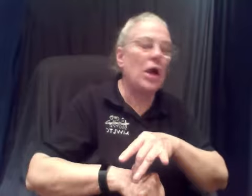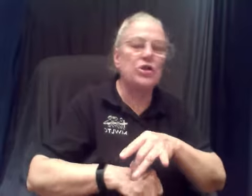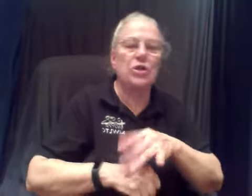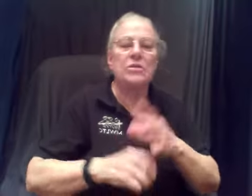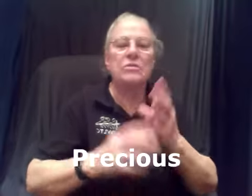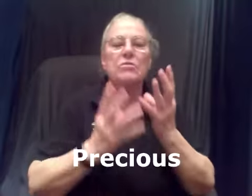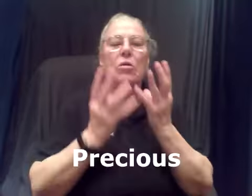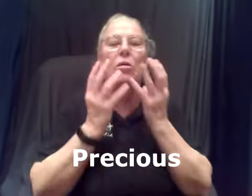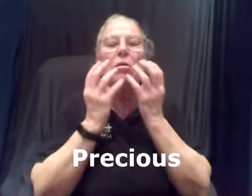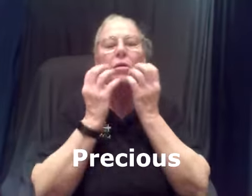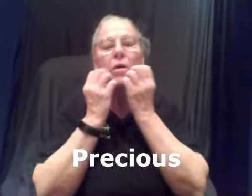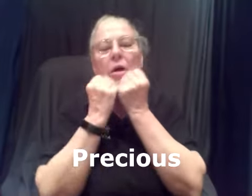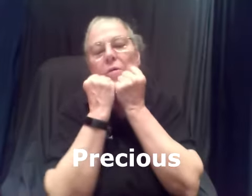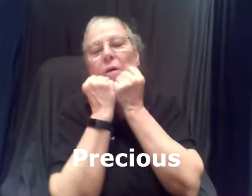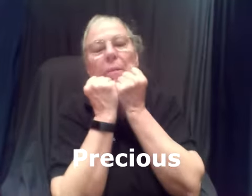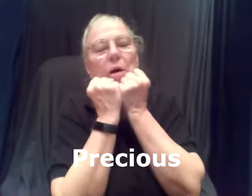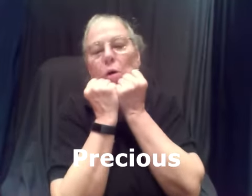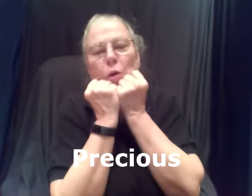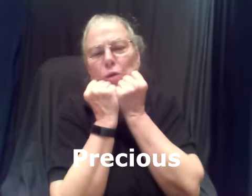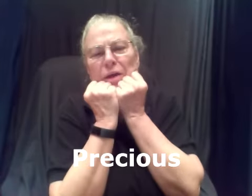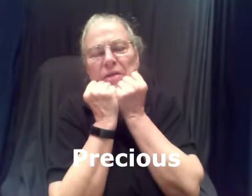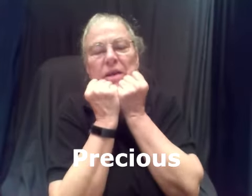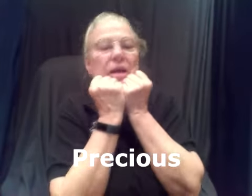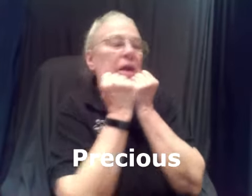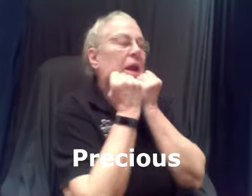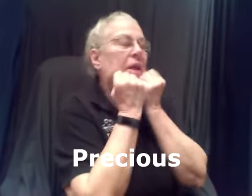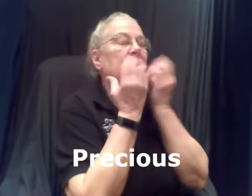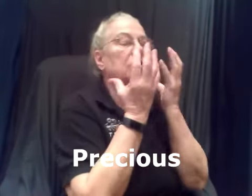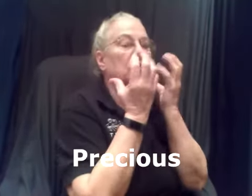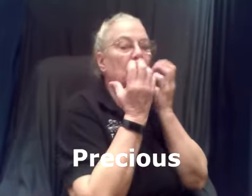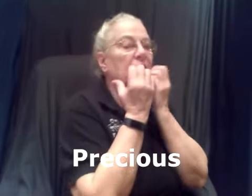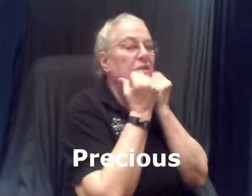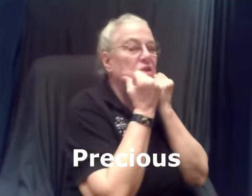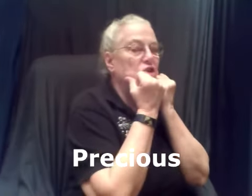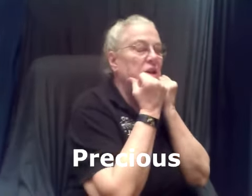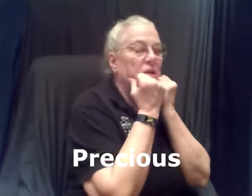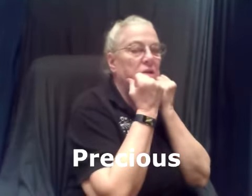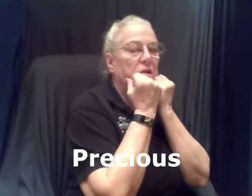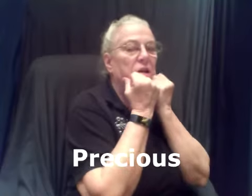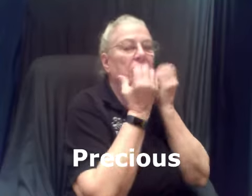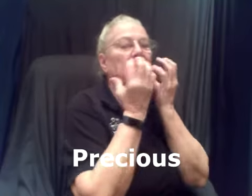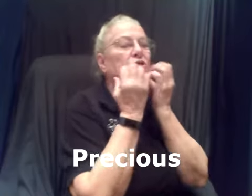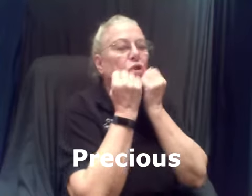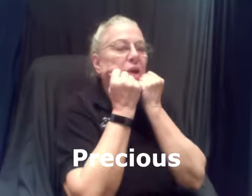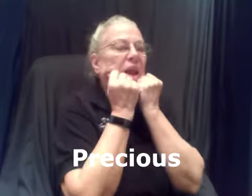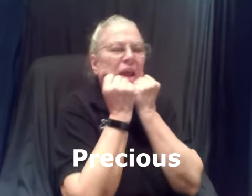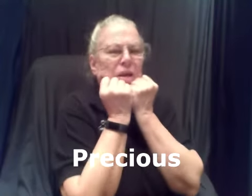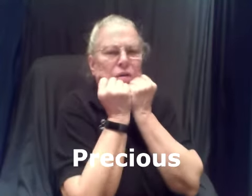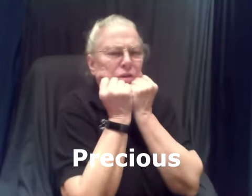Precious. Oh, grab a hold of it and it's right at the chin. You're going to hang on to it.